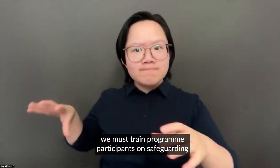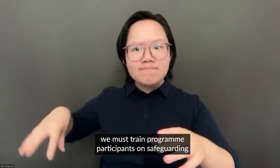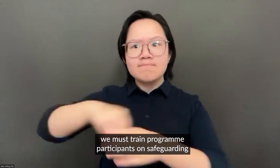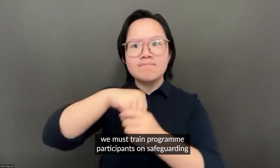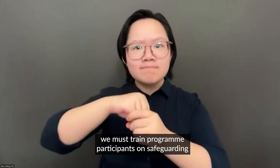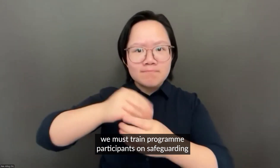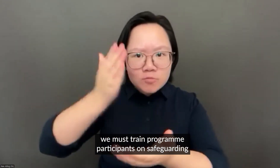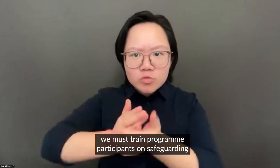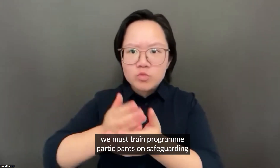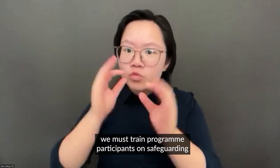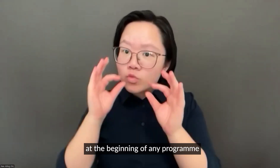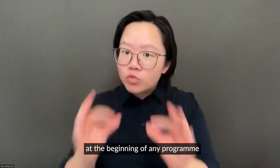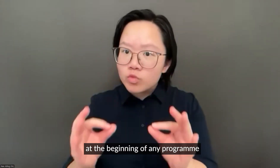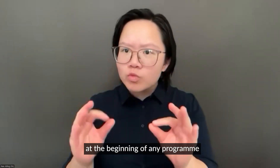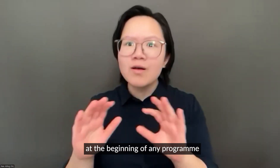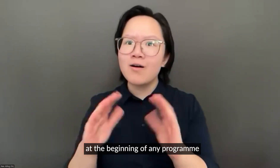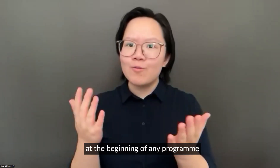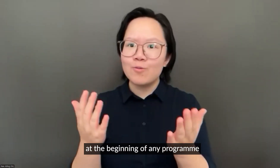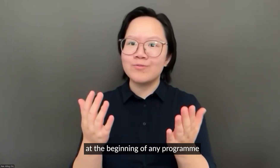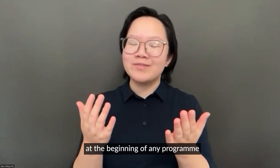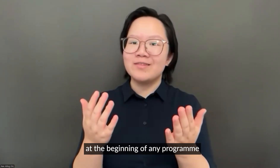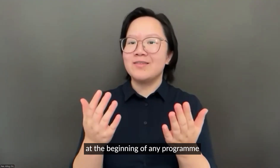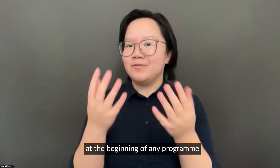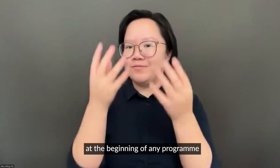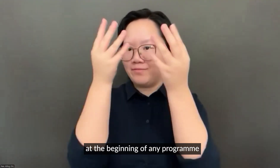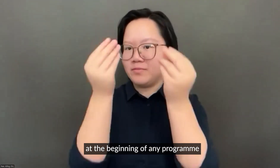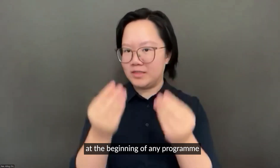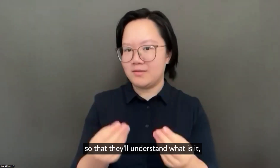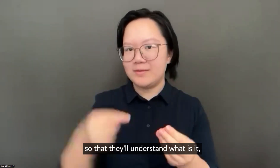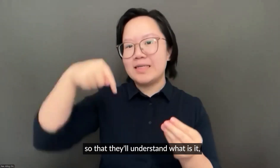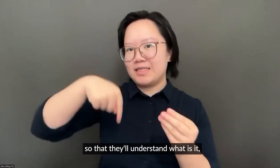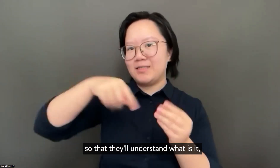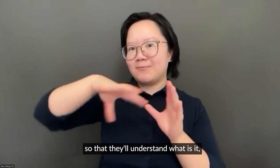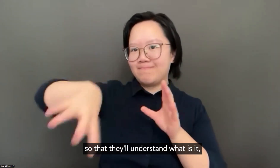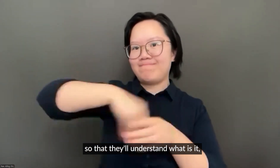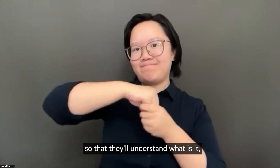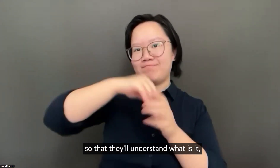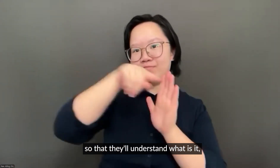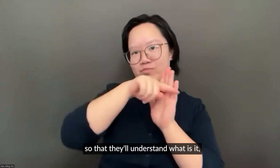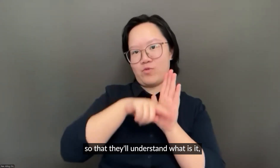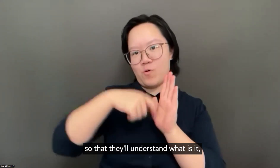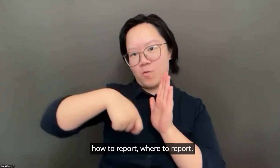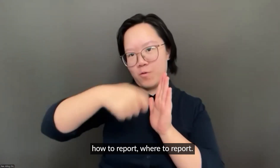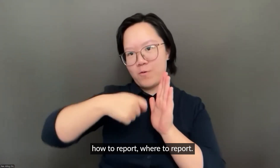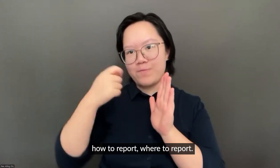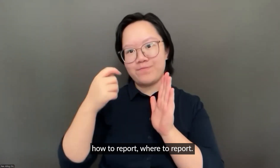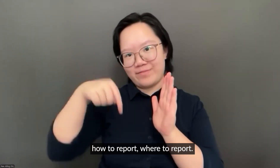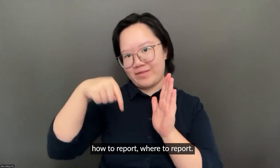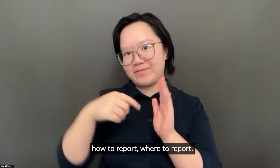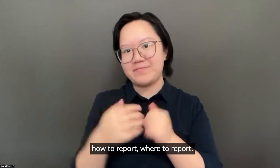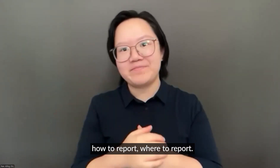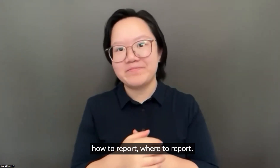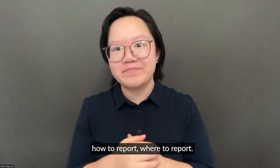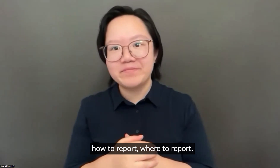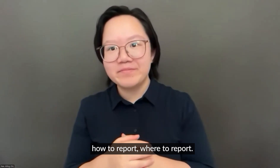program participants on safeguarding at the beginning of any program, so that they will understand what is it, how